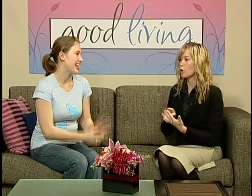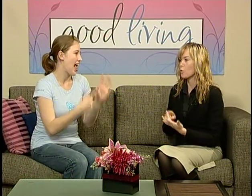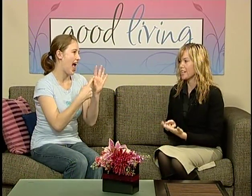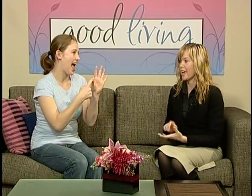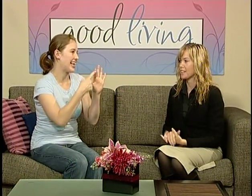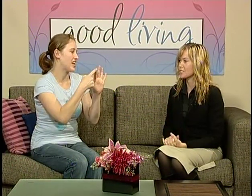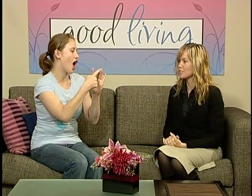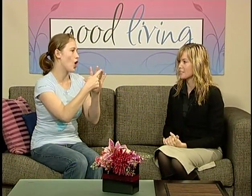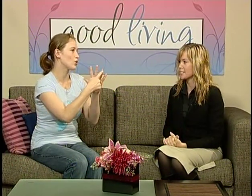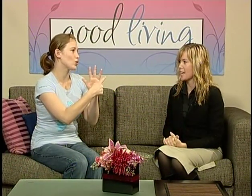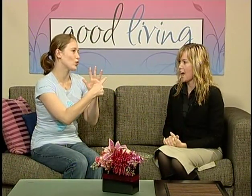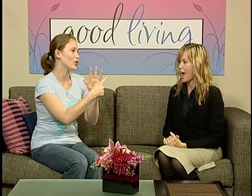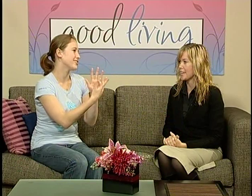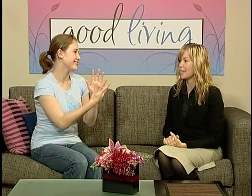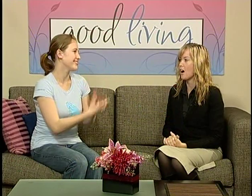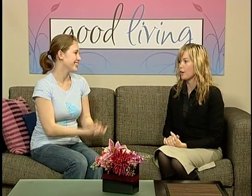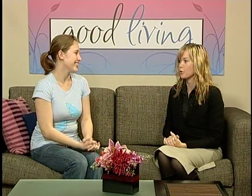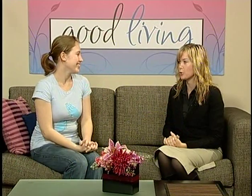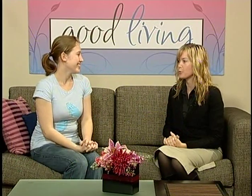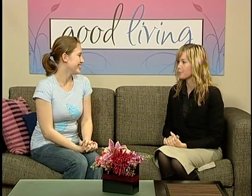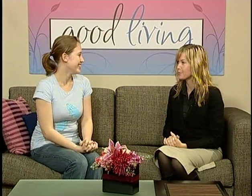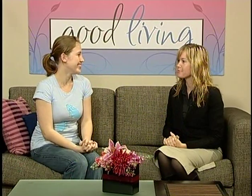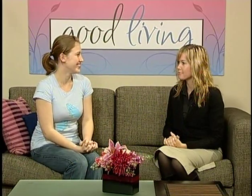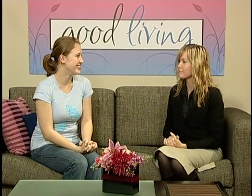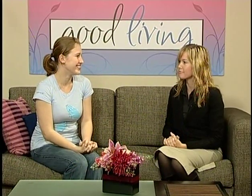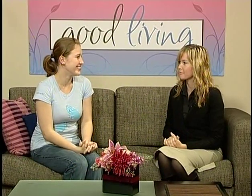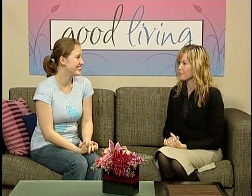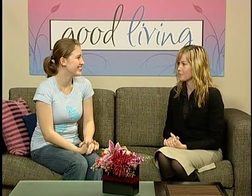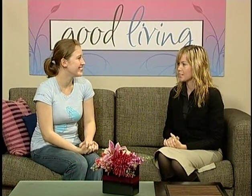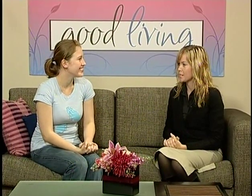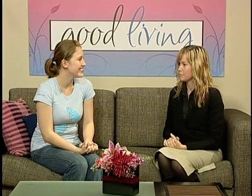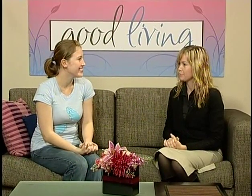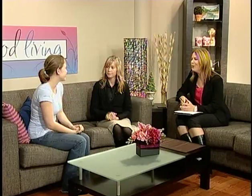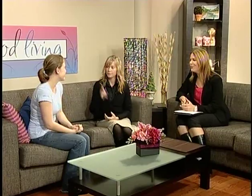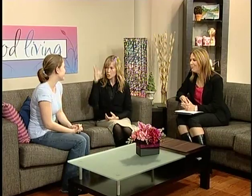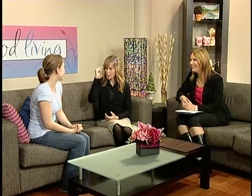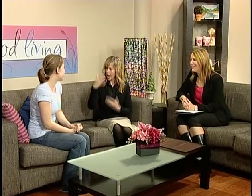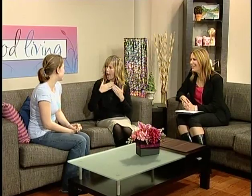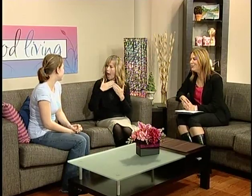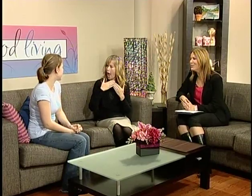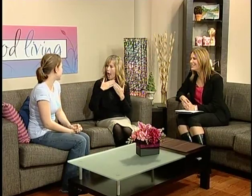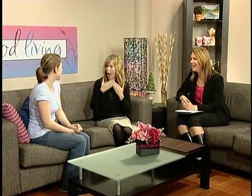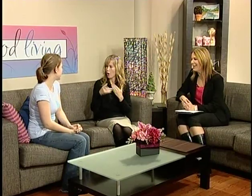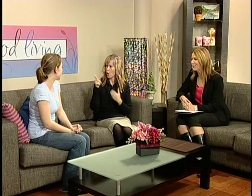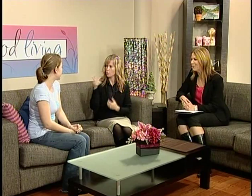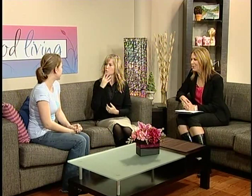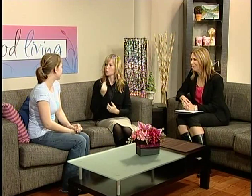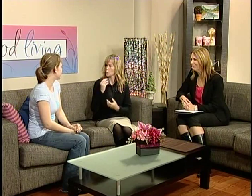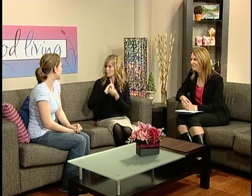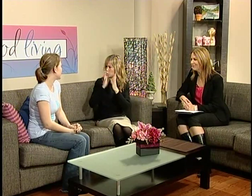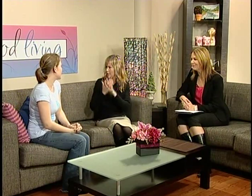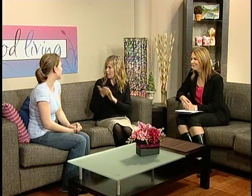they're all on one hand. It's A-E-I-O-U. And Jenna, how long have you been using sign language